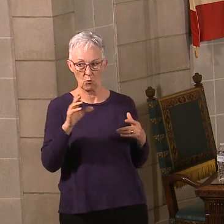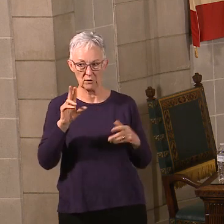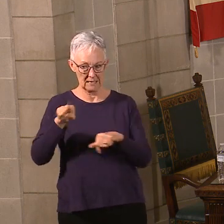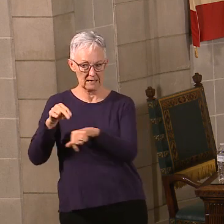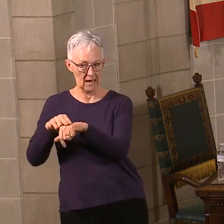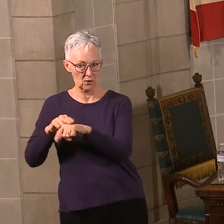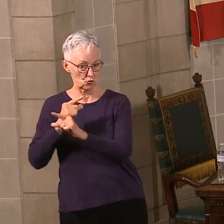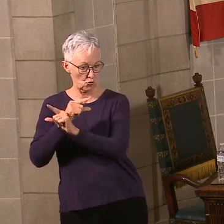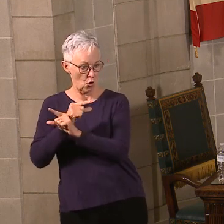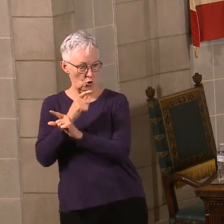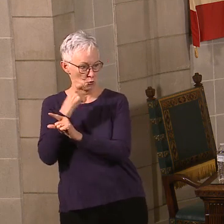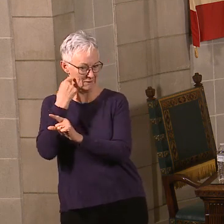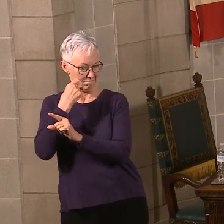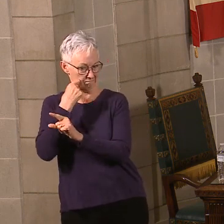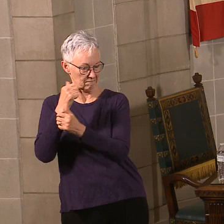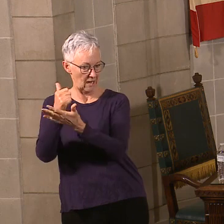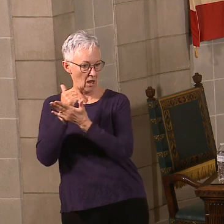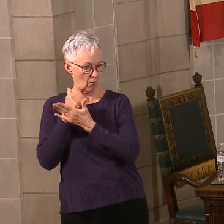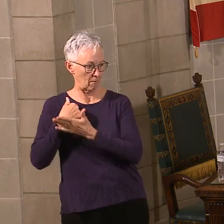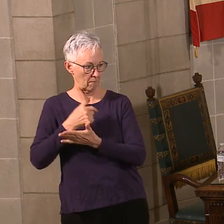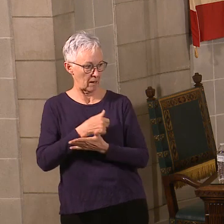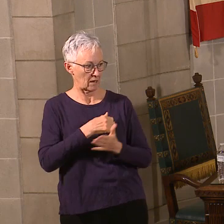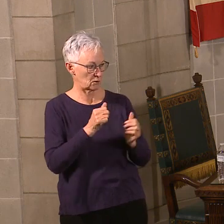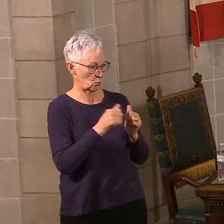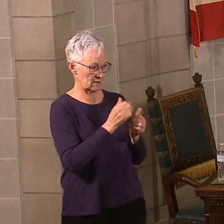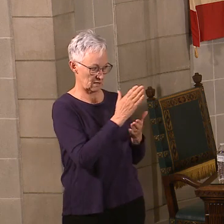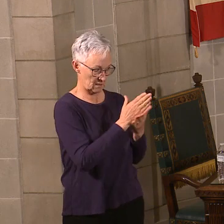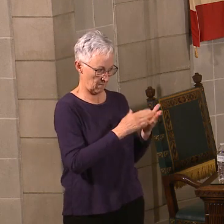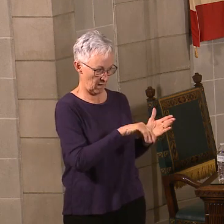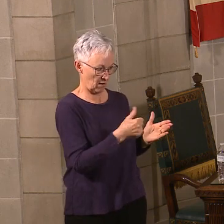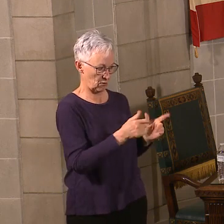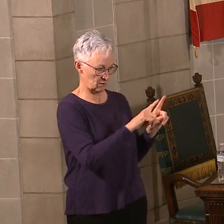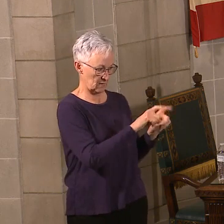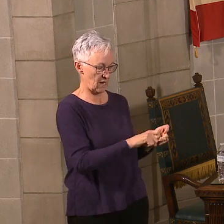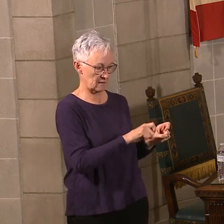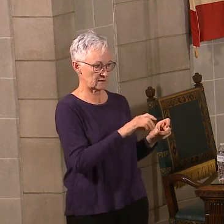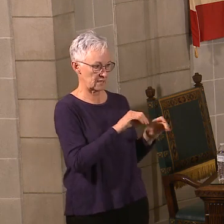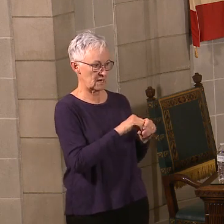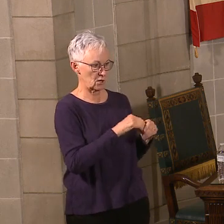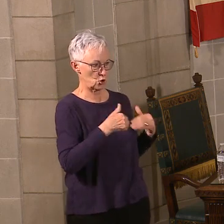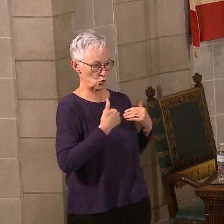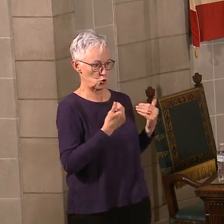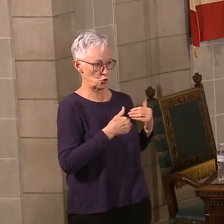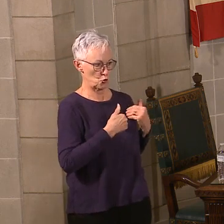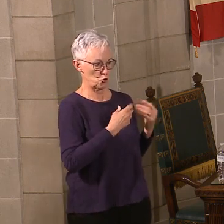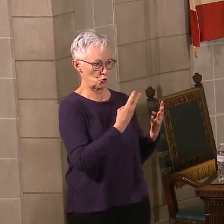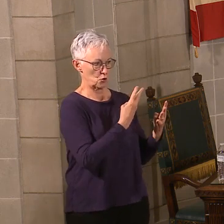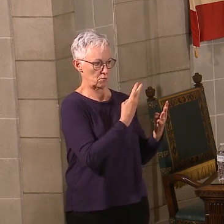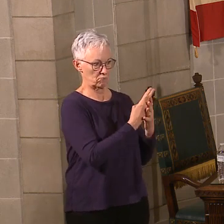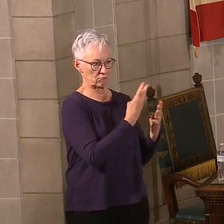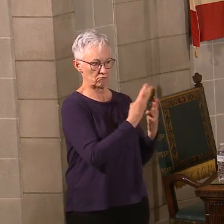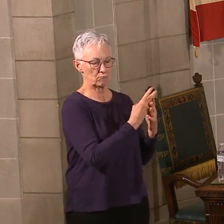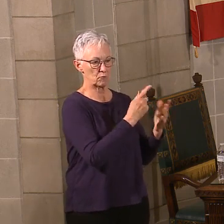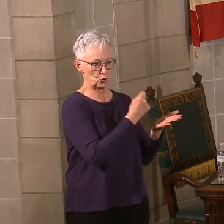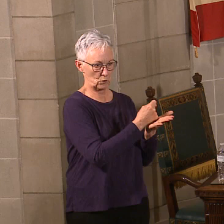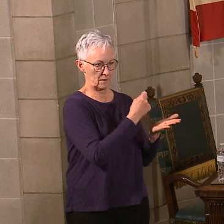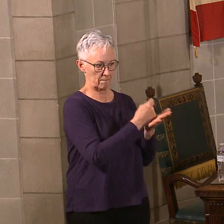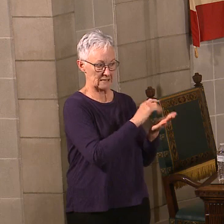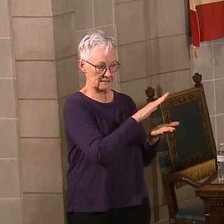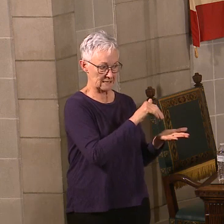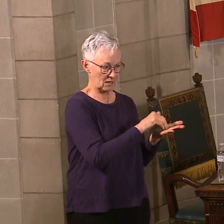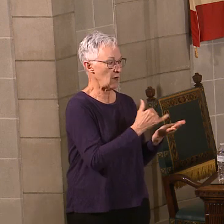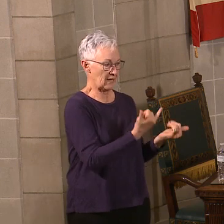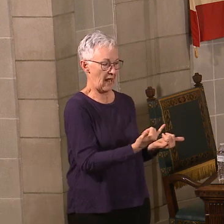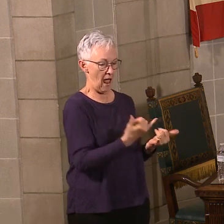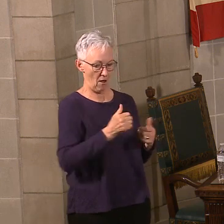in Grand Island. So we're going to be redeploying some of those resources to be able to get that up and running this week. The fourth thing is that we are going to provide